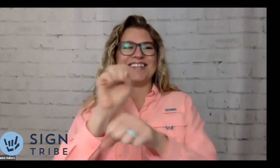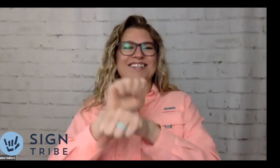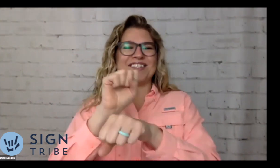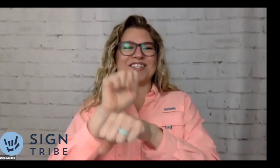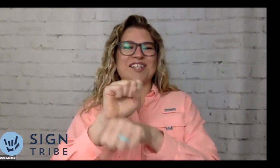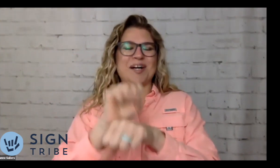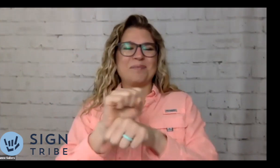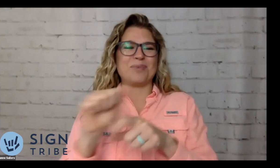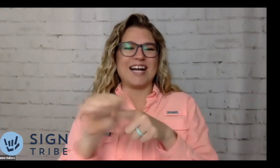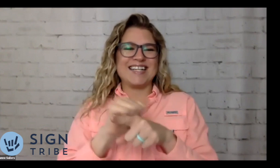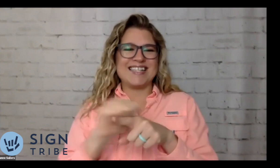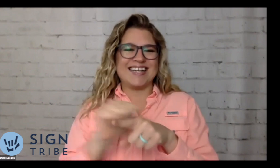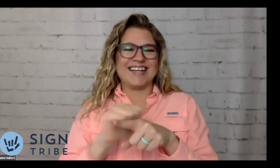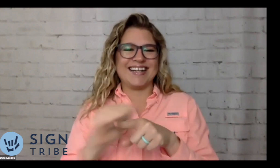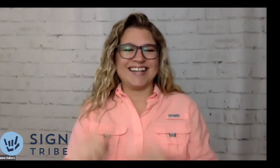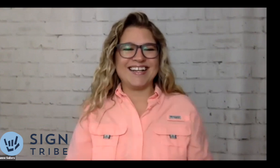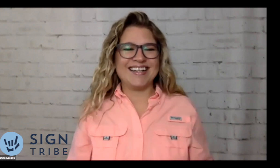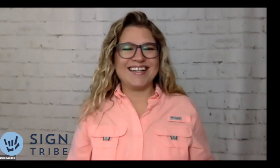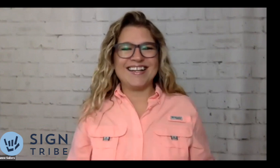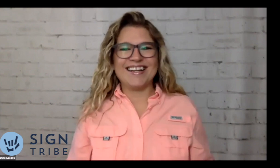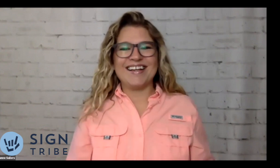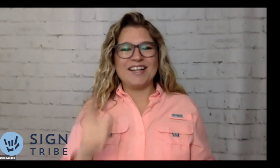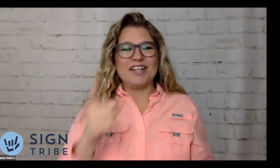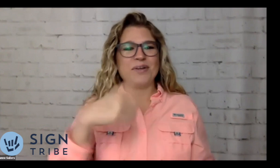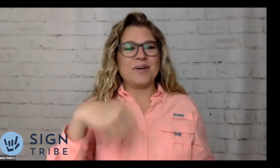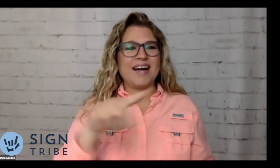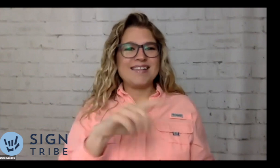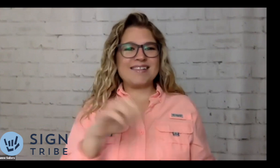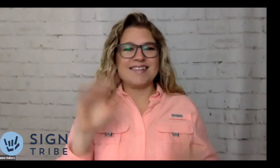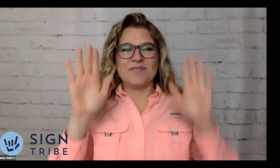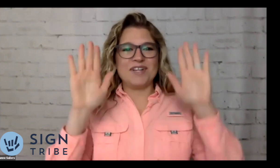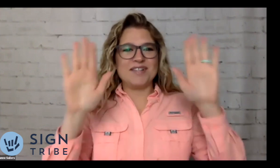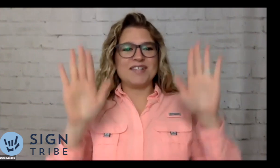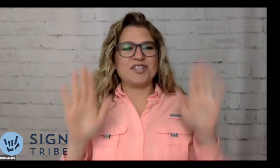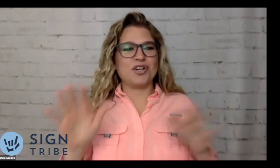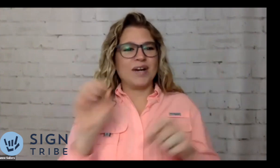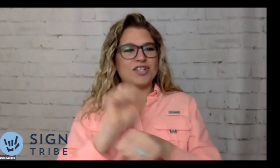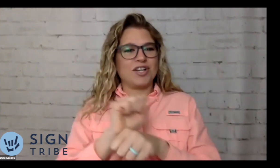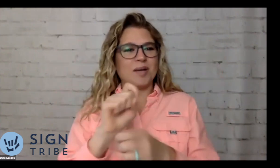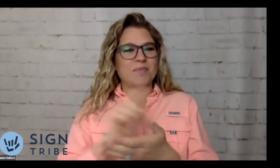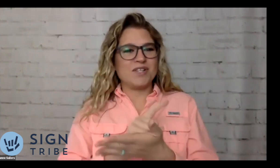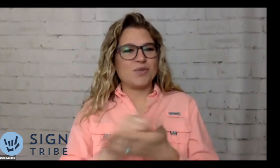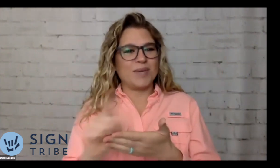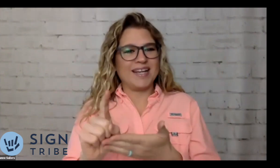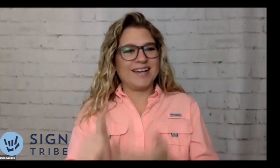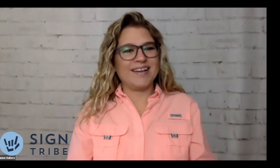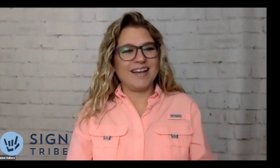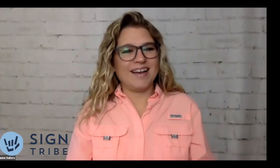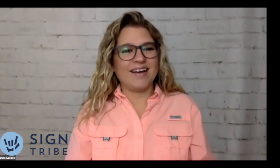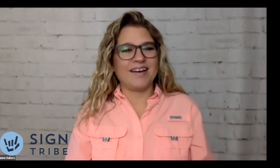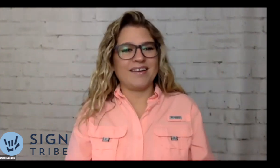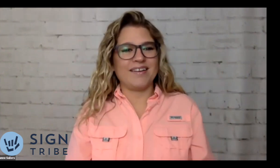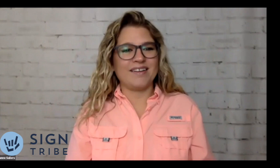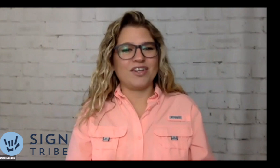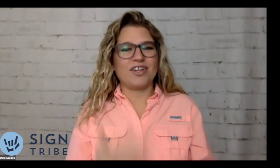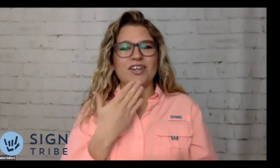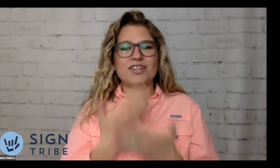Good job practicing. You guys have done such a great job this week. Yeah, good